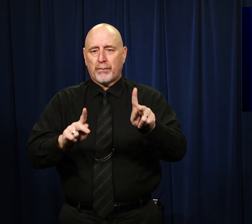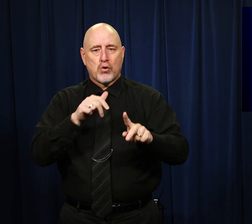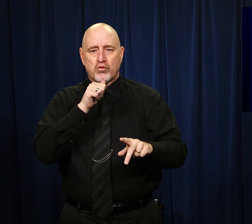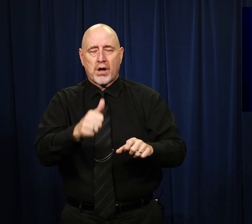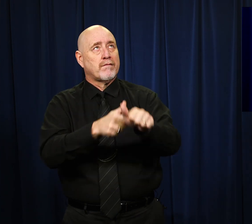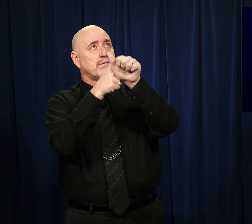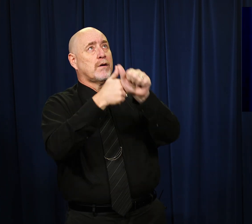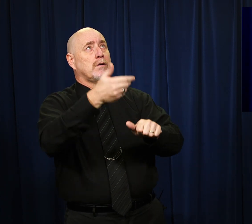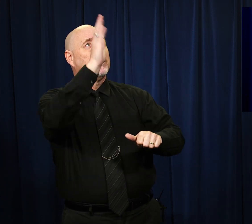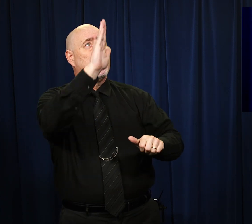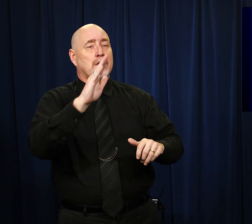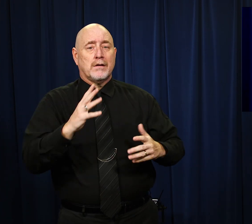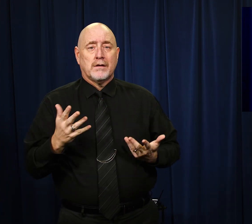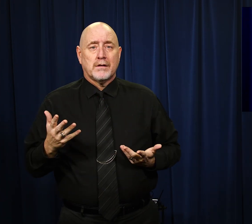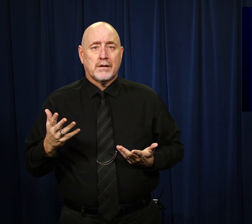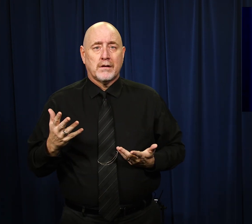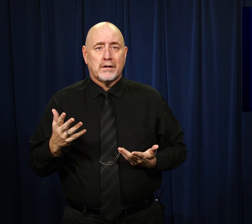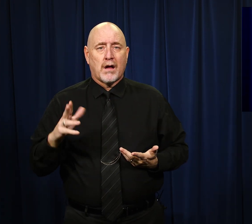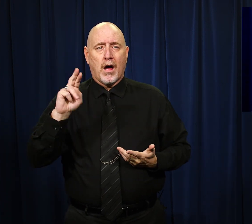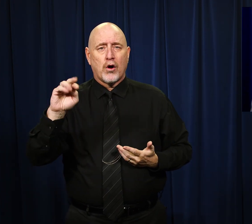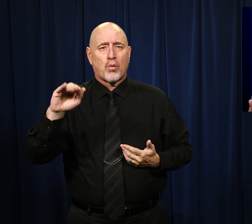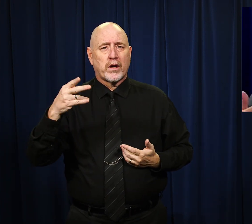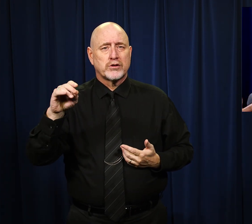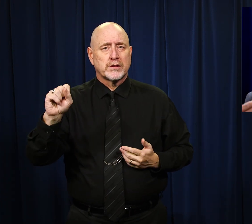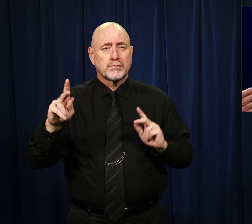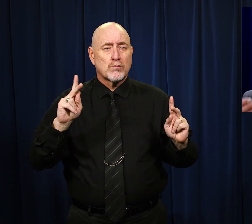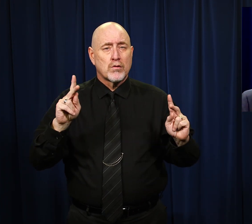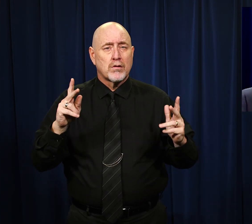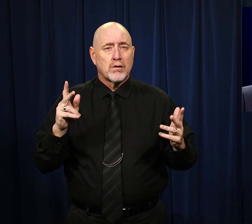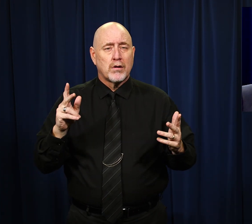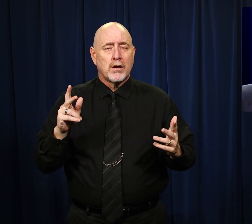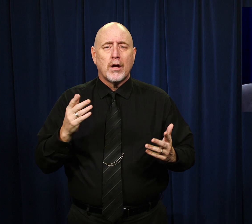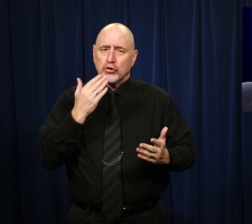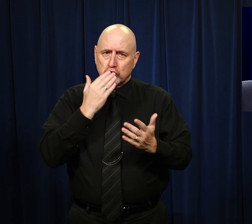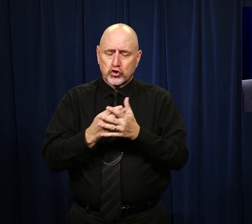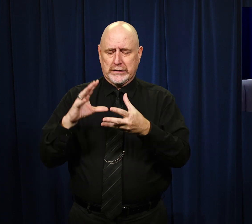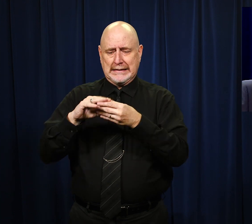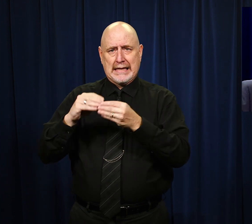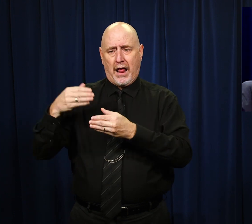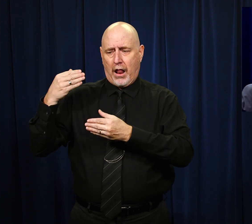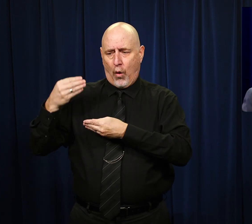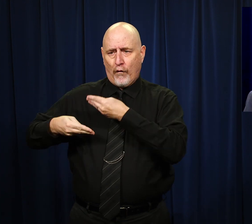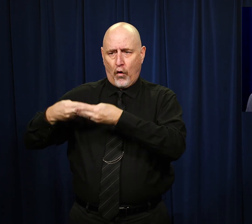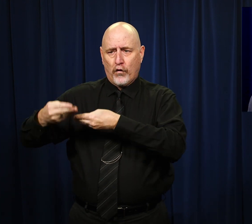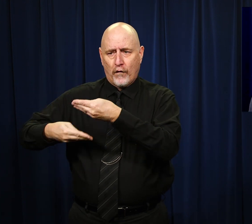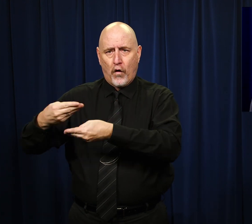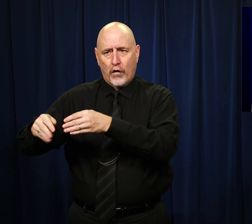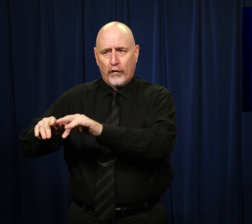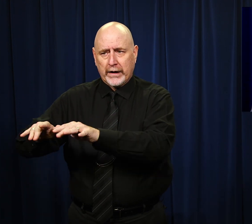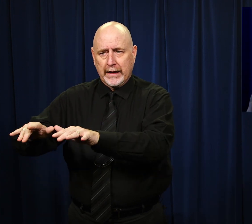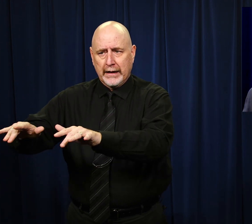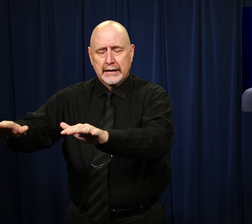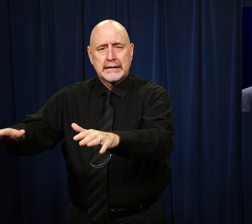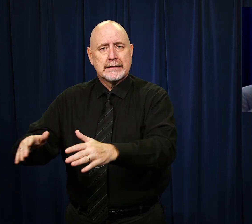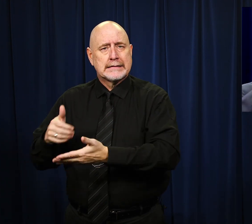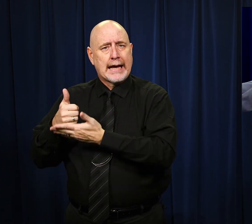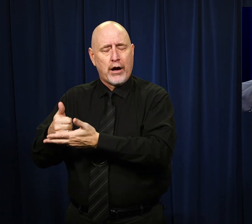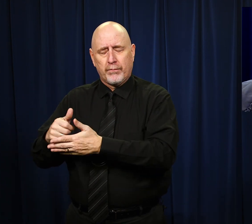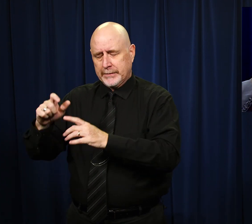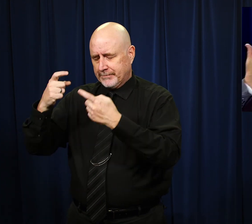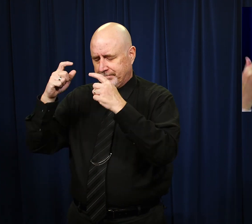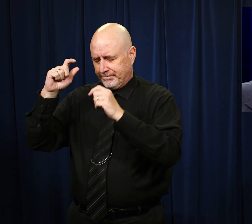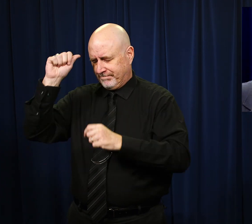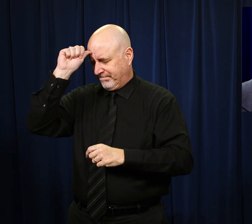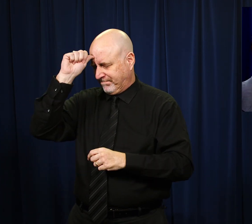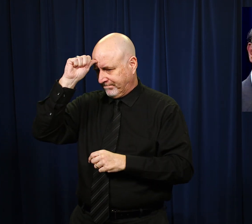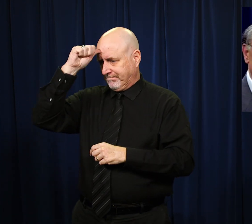unrighteous people. It'd be a very good thing to tell over and over and over to help impress it